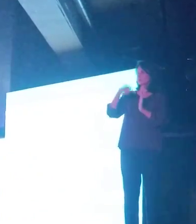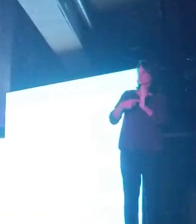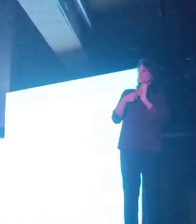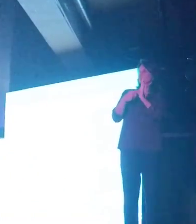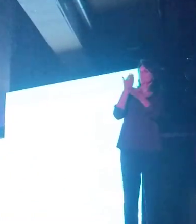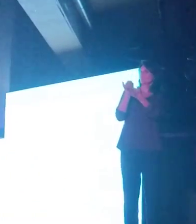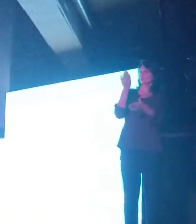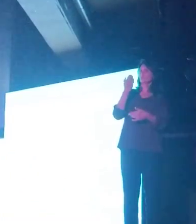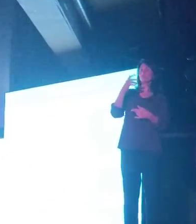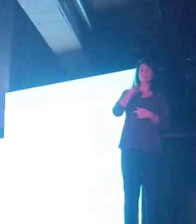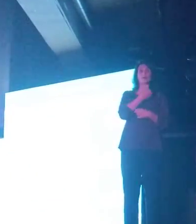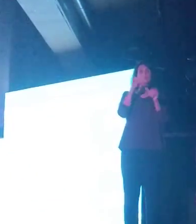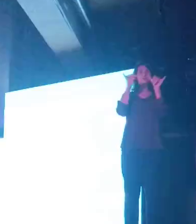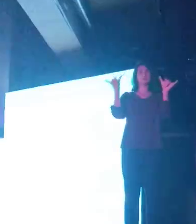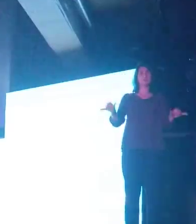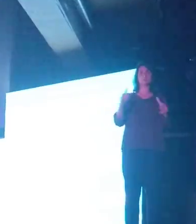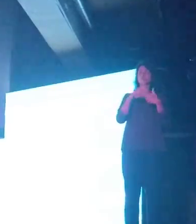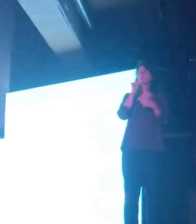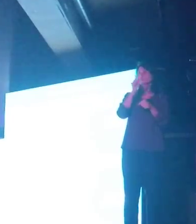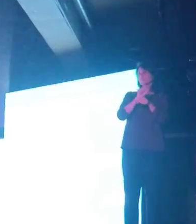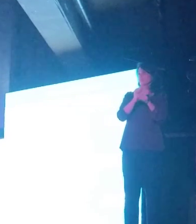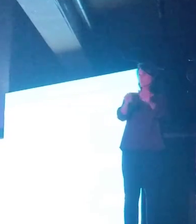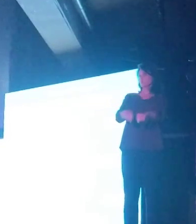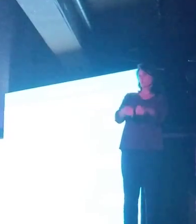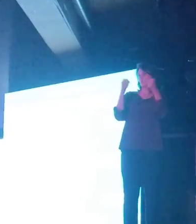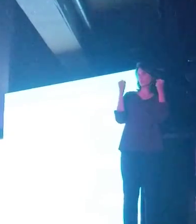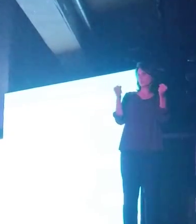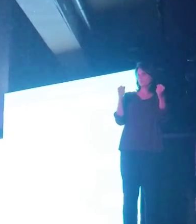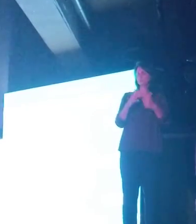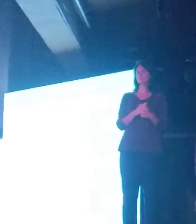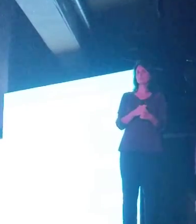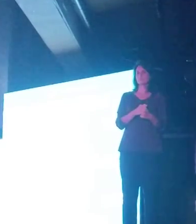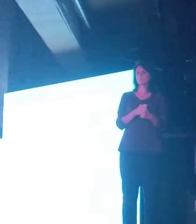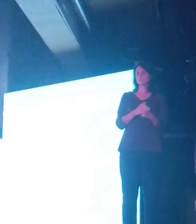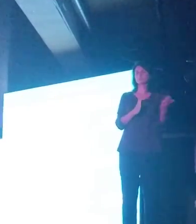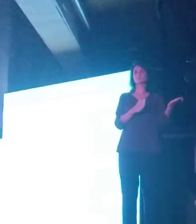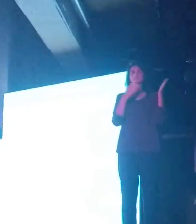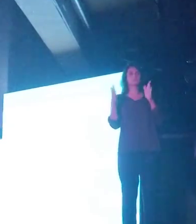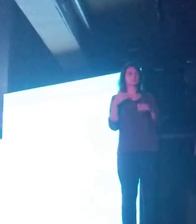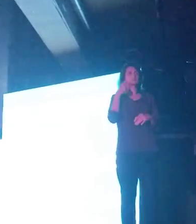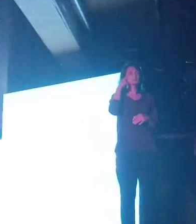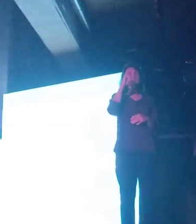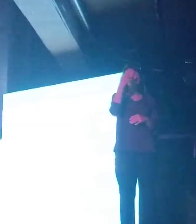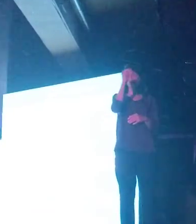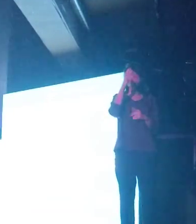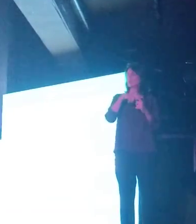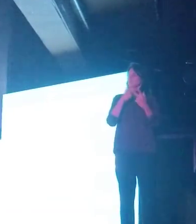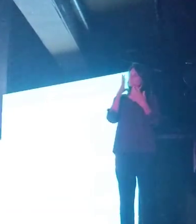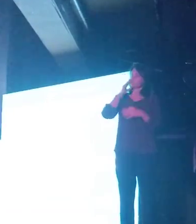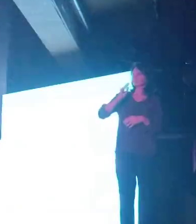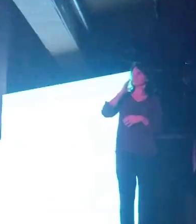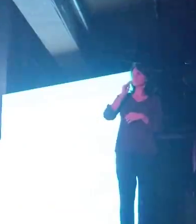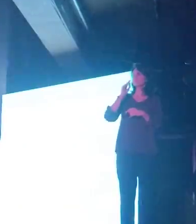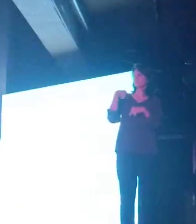true? Look, I think Jen, who has a wealth of experience in politics,